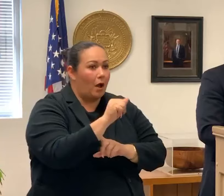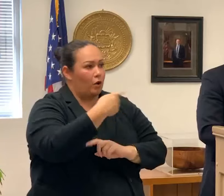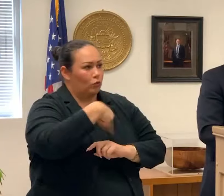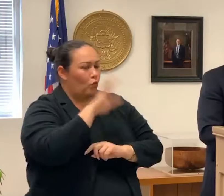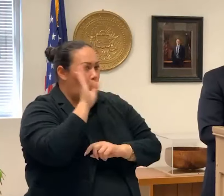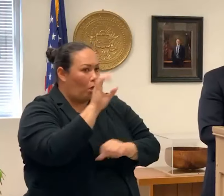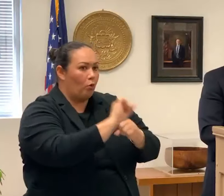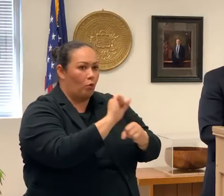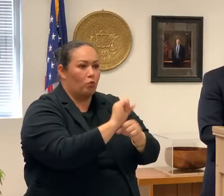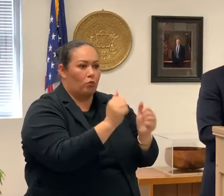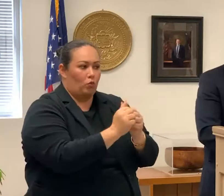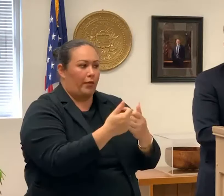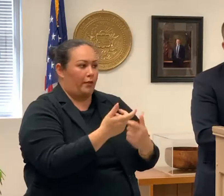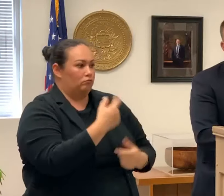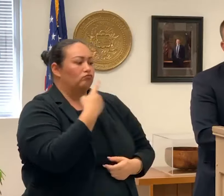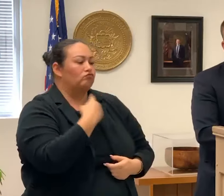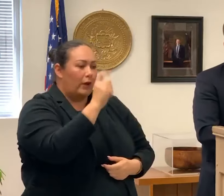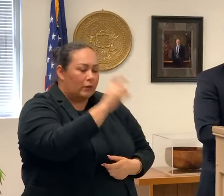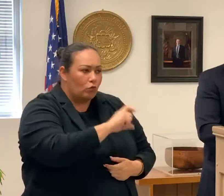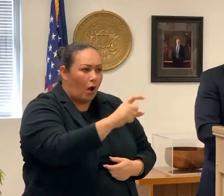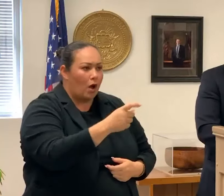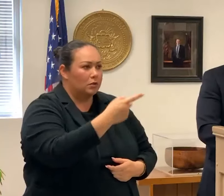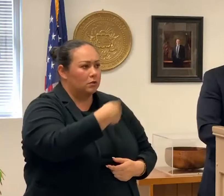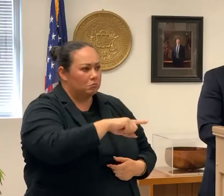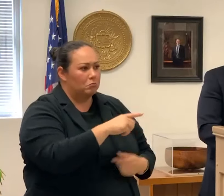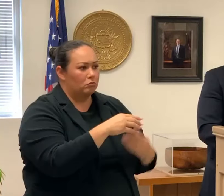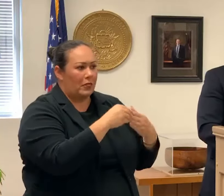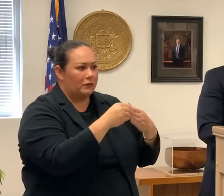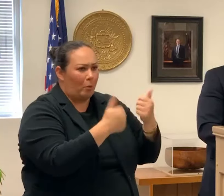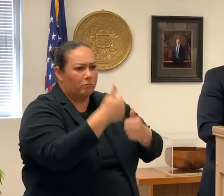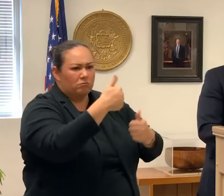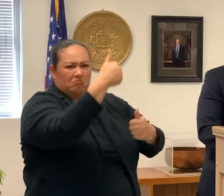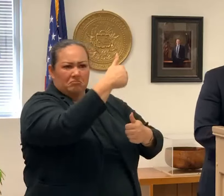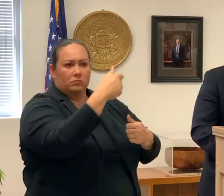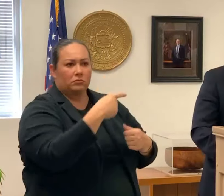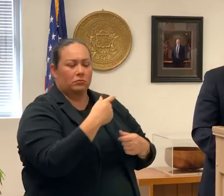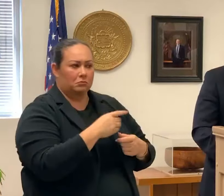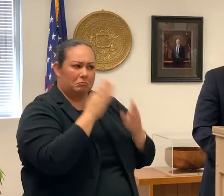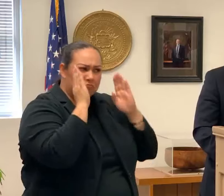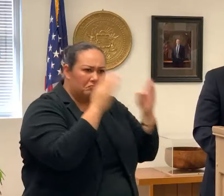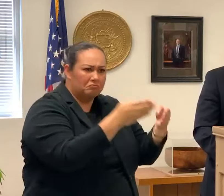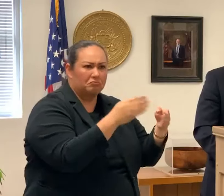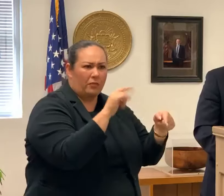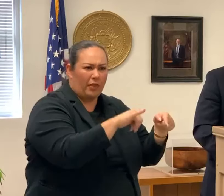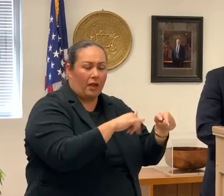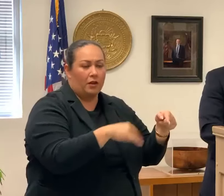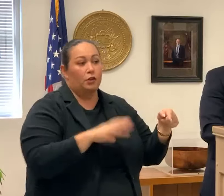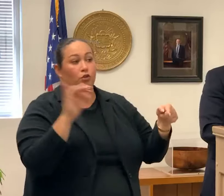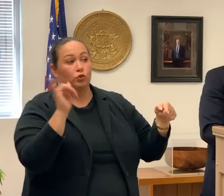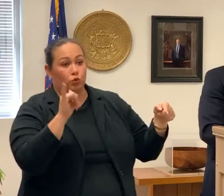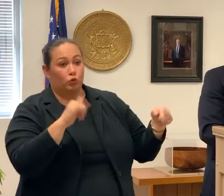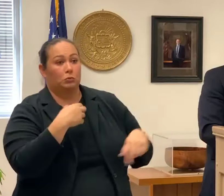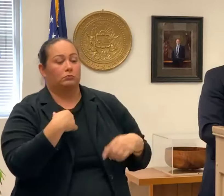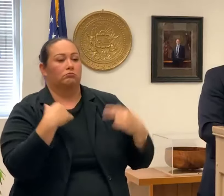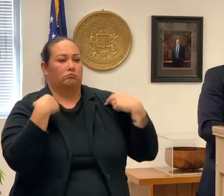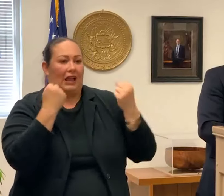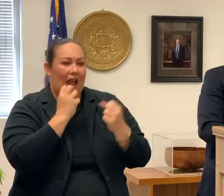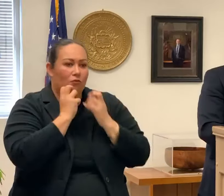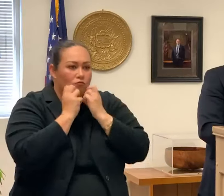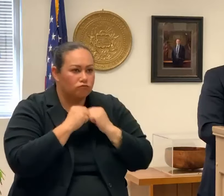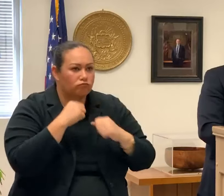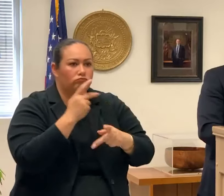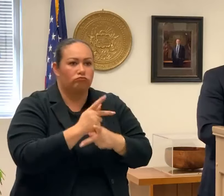see with the Red Cross, bringing grants. Meanwhile, I'll also focus on healthcare and economic development and our